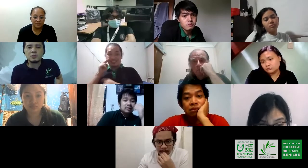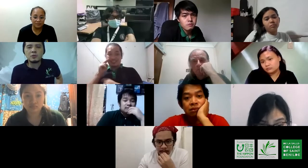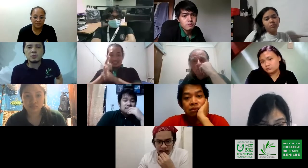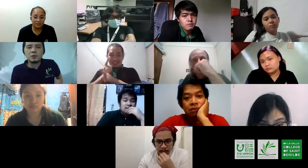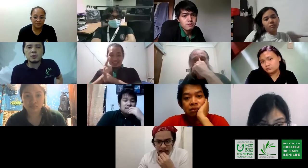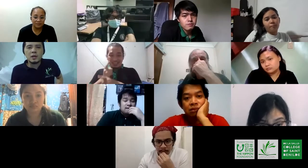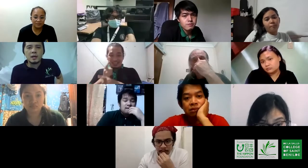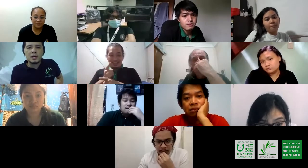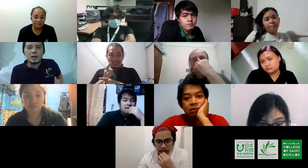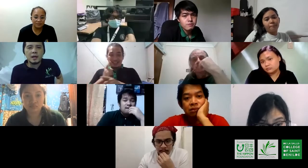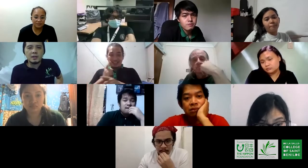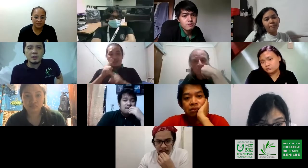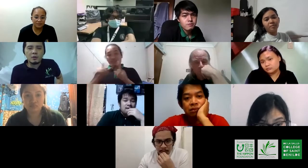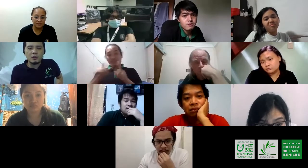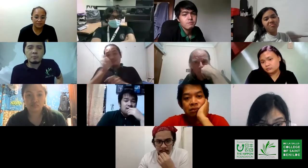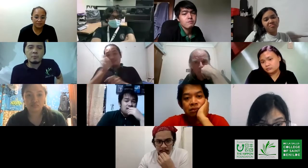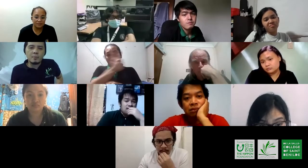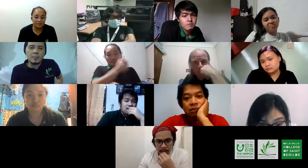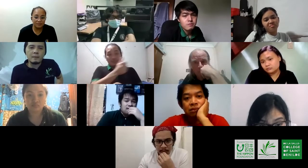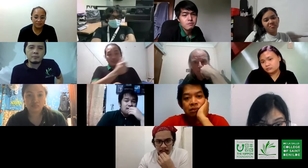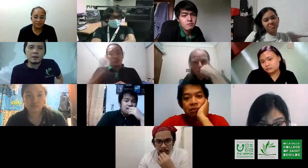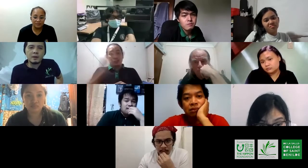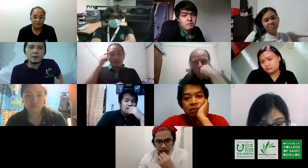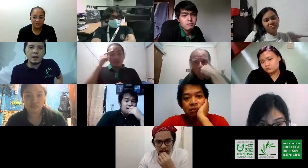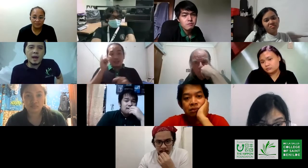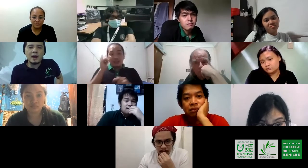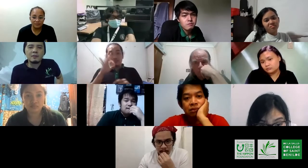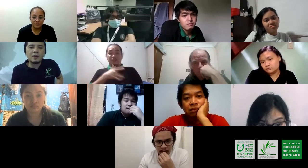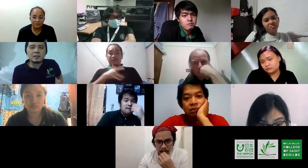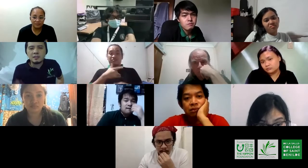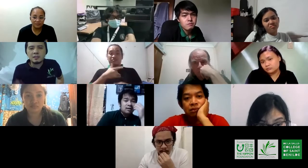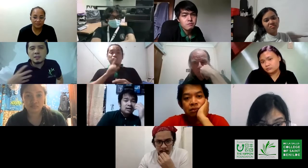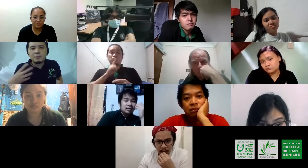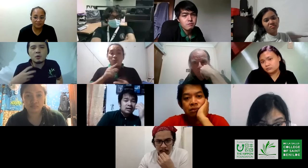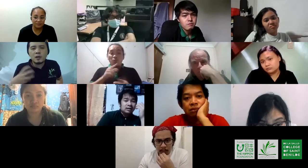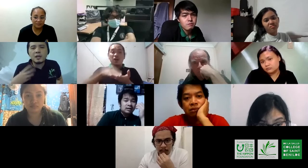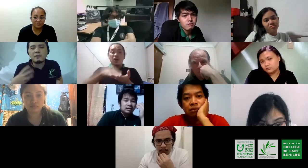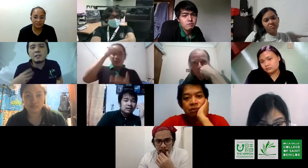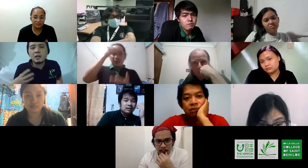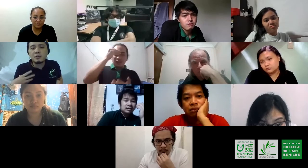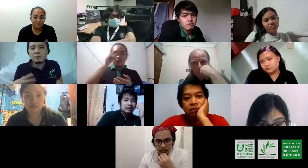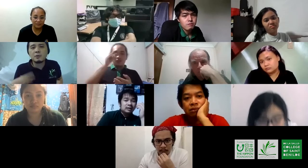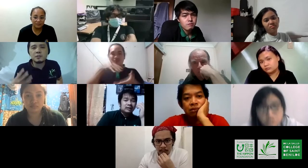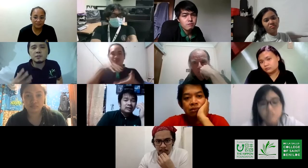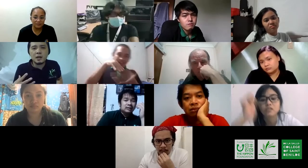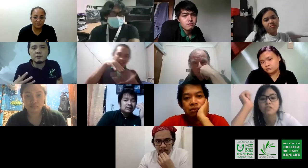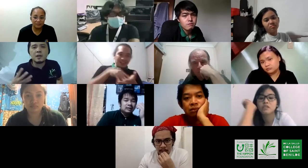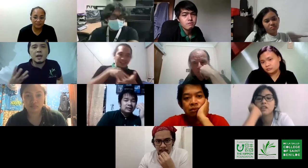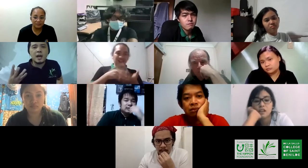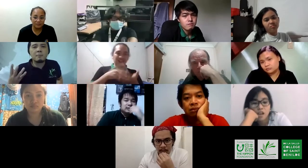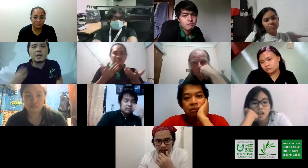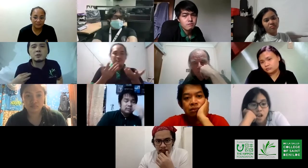to, you know, have some kind of integrity with yourself and make sure that